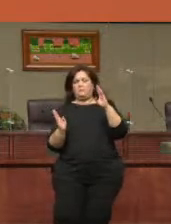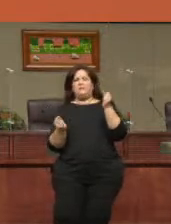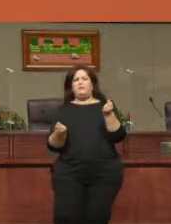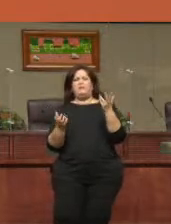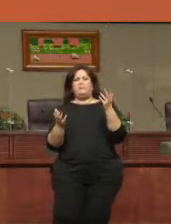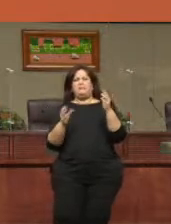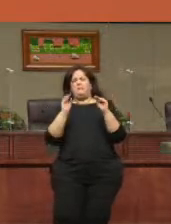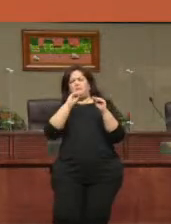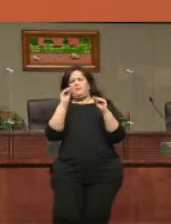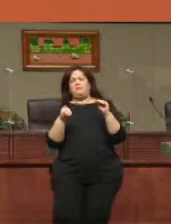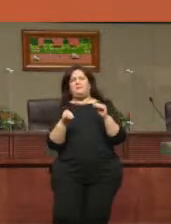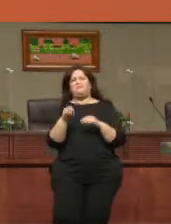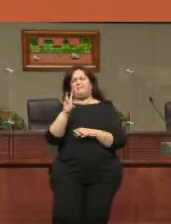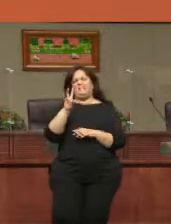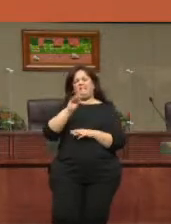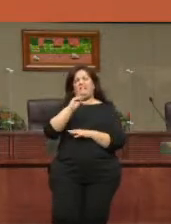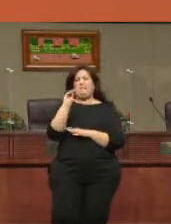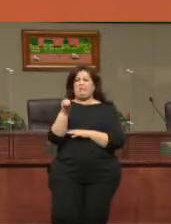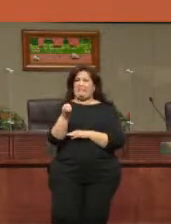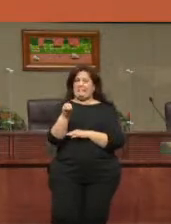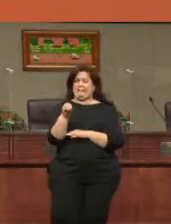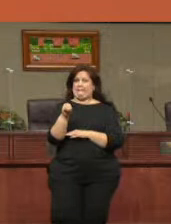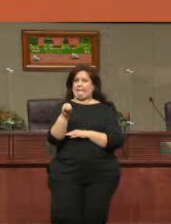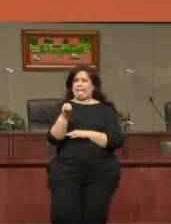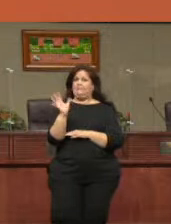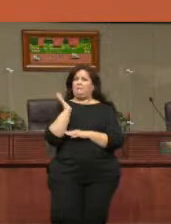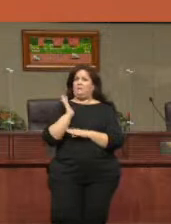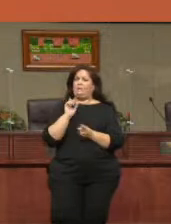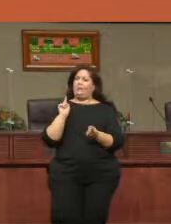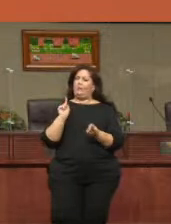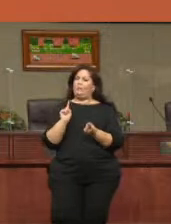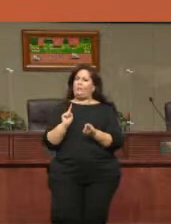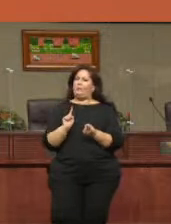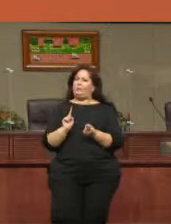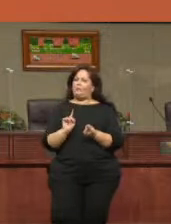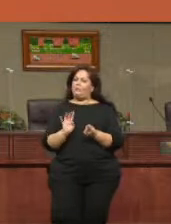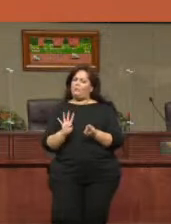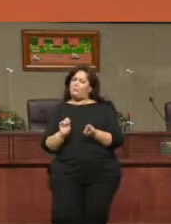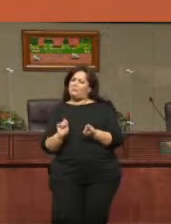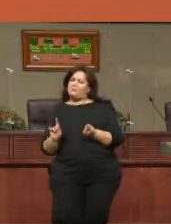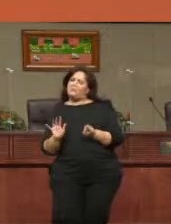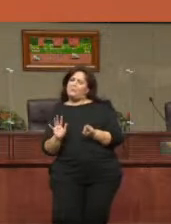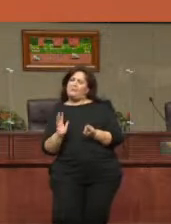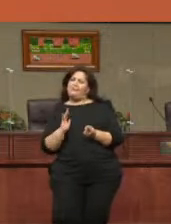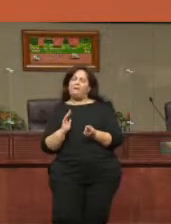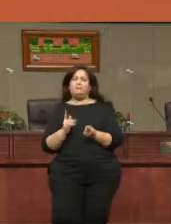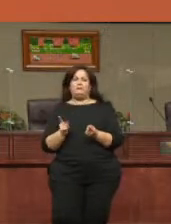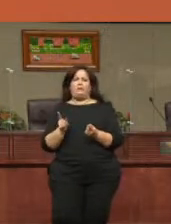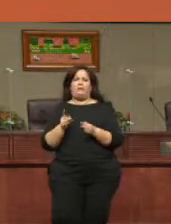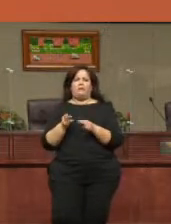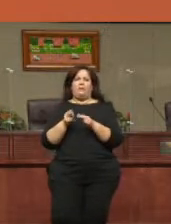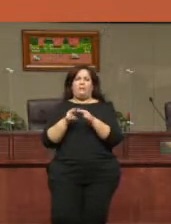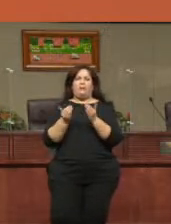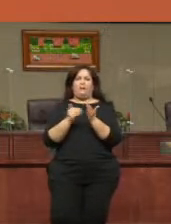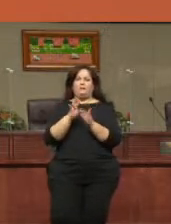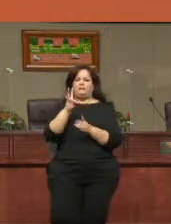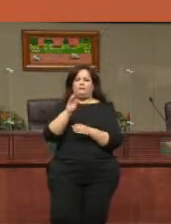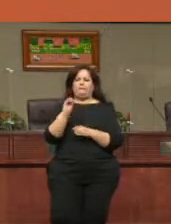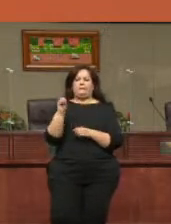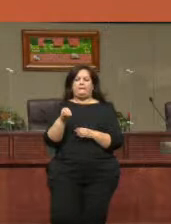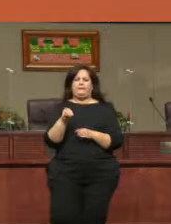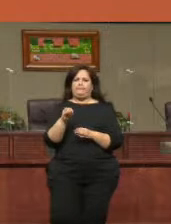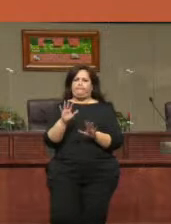around 7%, which means that it has slowly ticked up within the last few weeks. I want to make an announcement